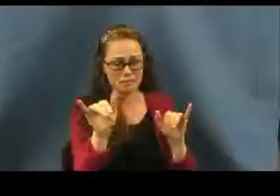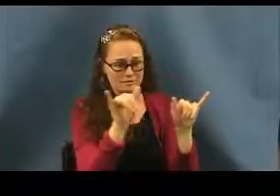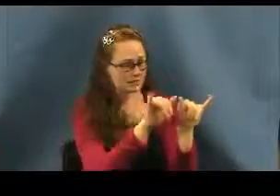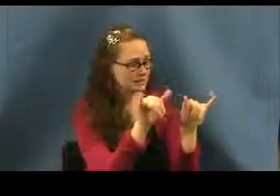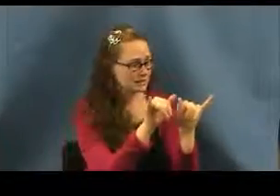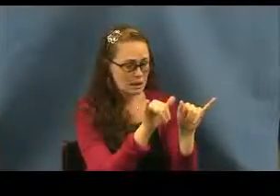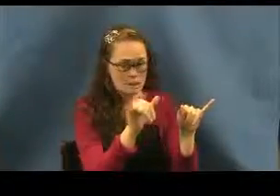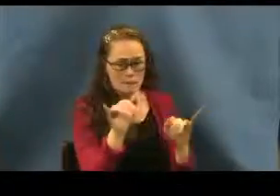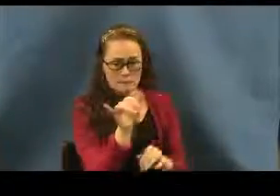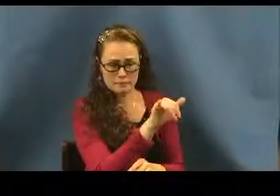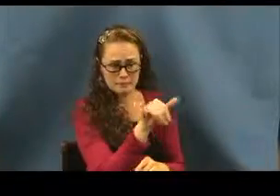South Africa,